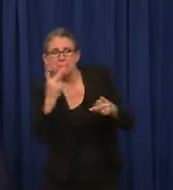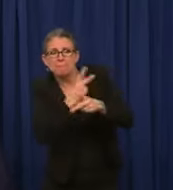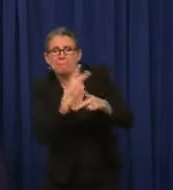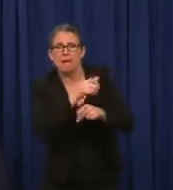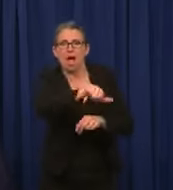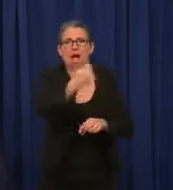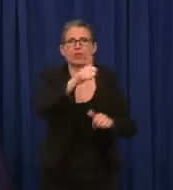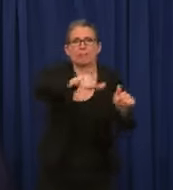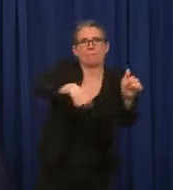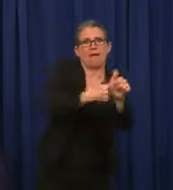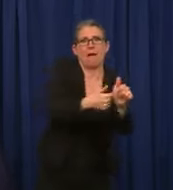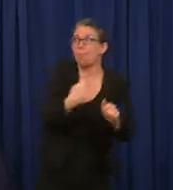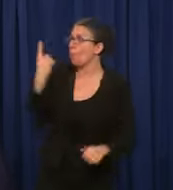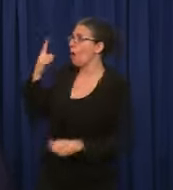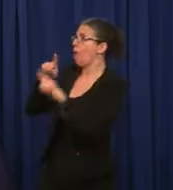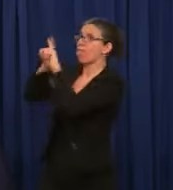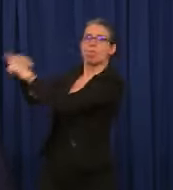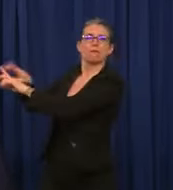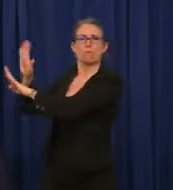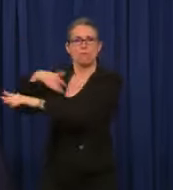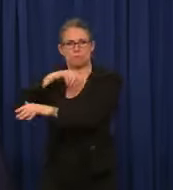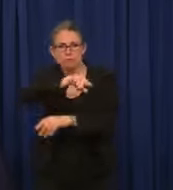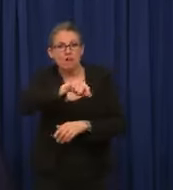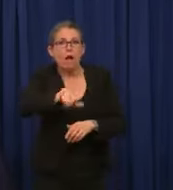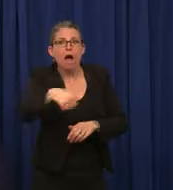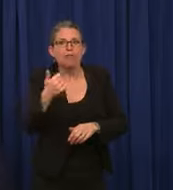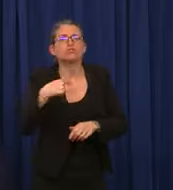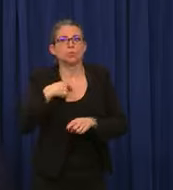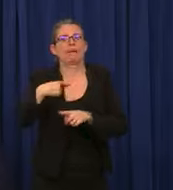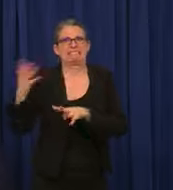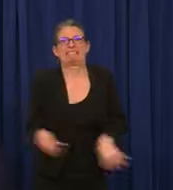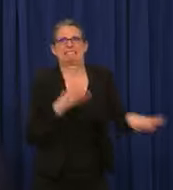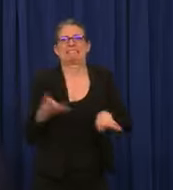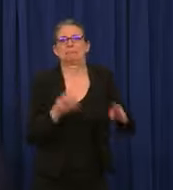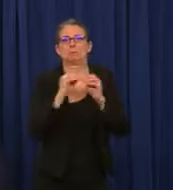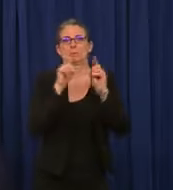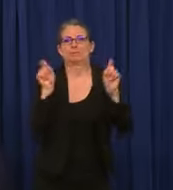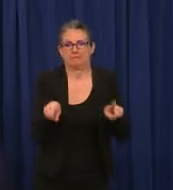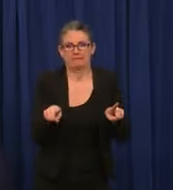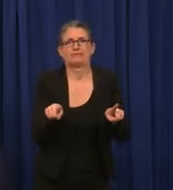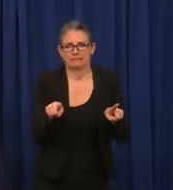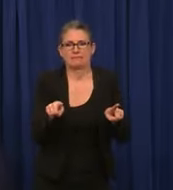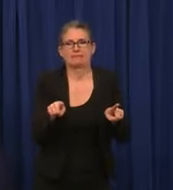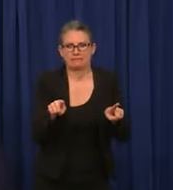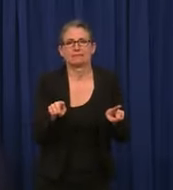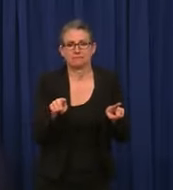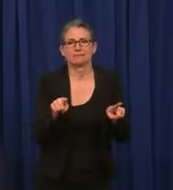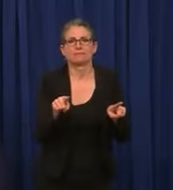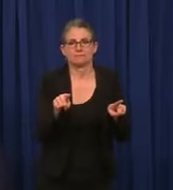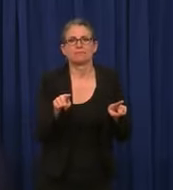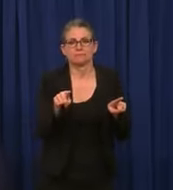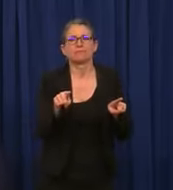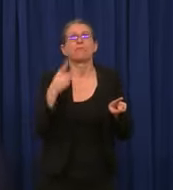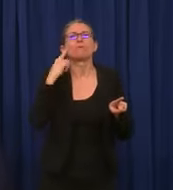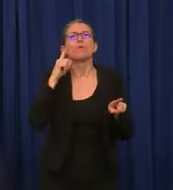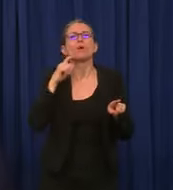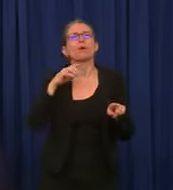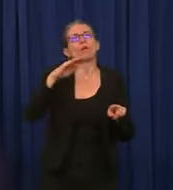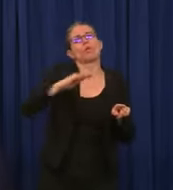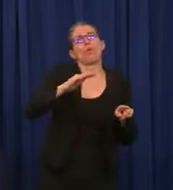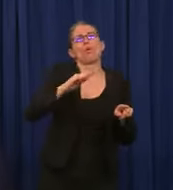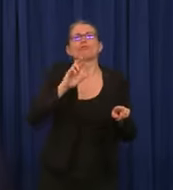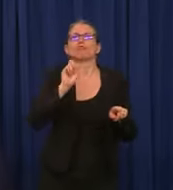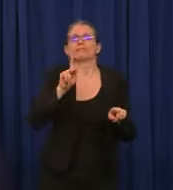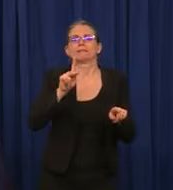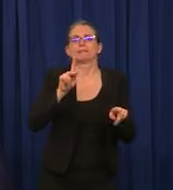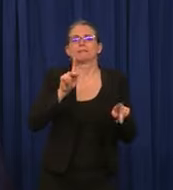tested even if they aren't in one of the highest focus groups that we are focused on, like folks in the hospitals. So I